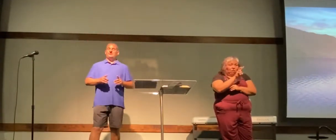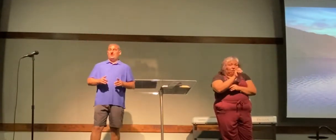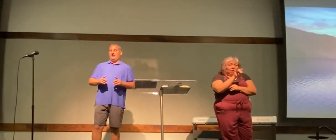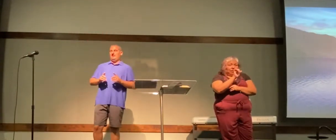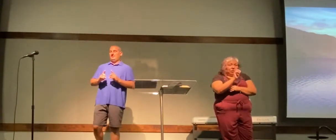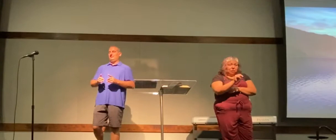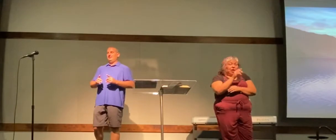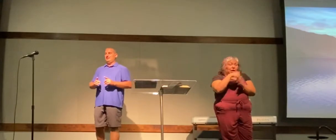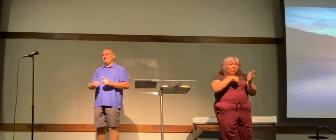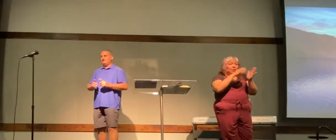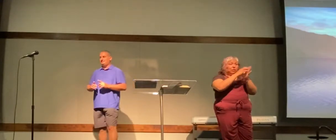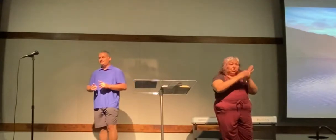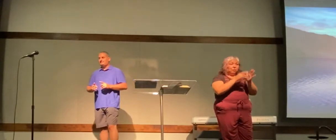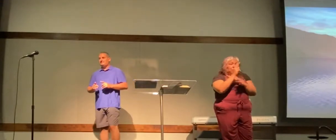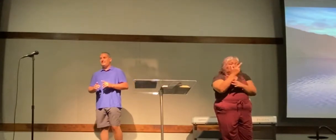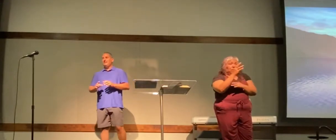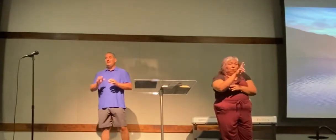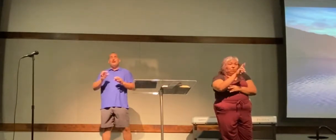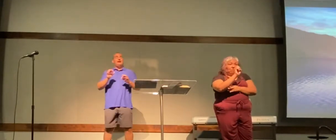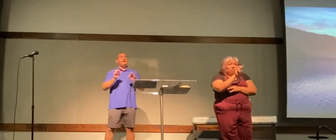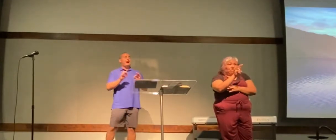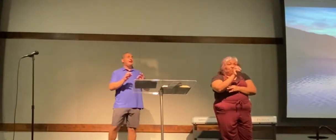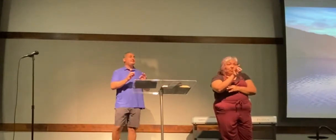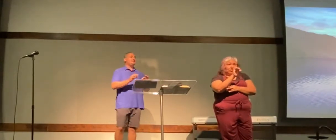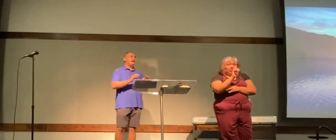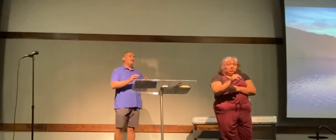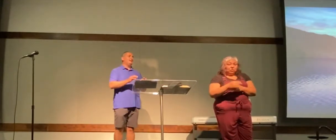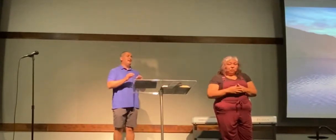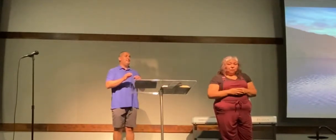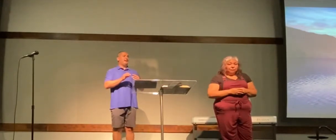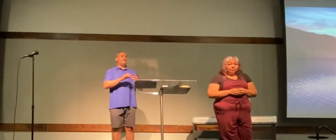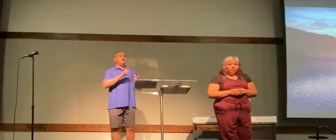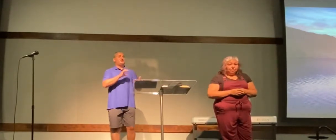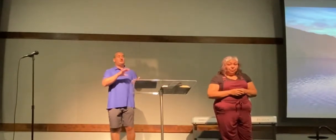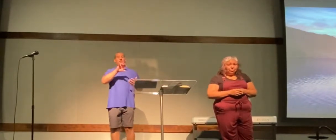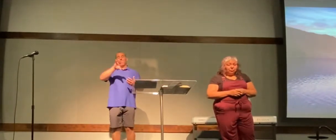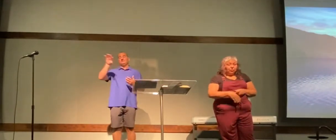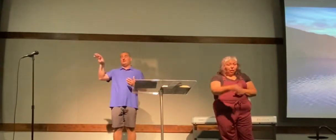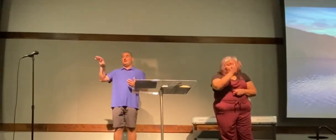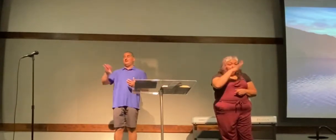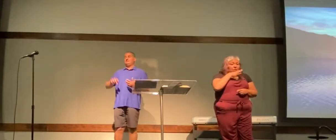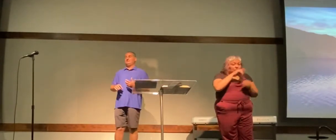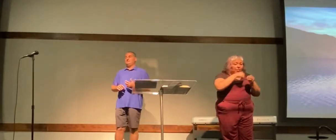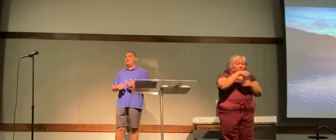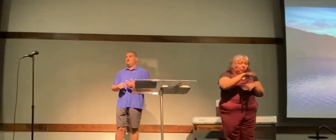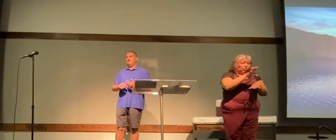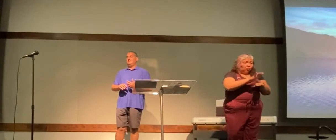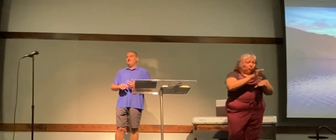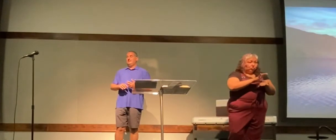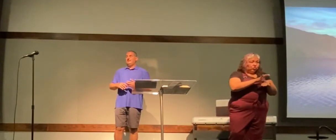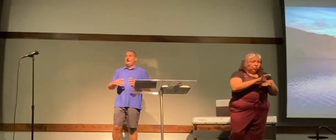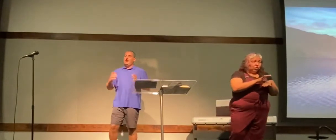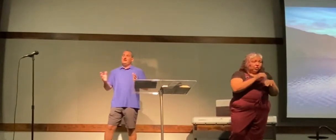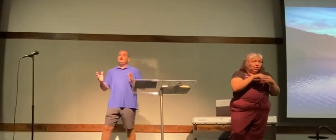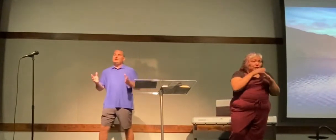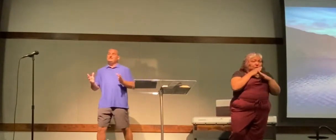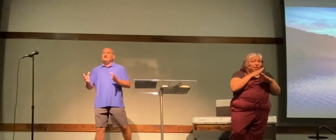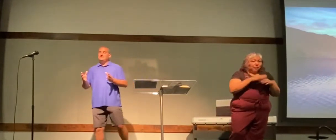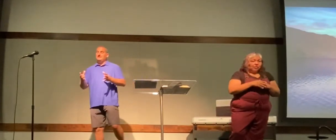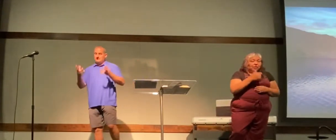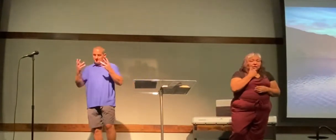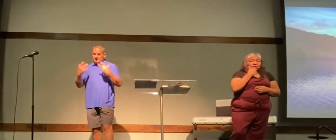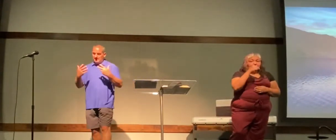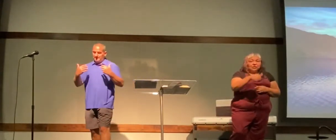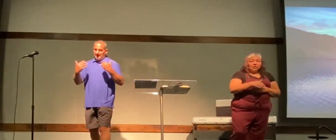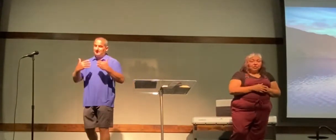chapter 3 of Revelation. And God is talking about this church in Sardis. And he says